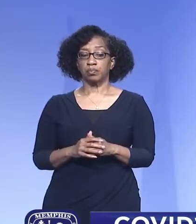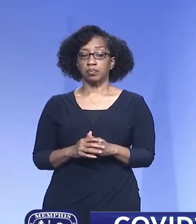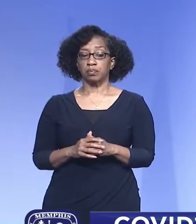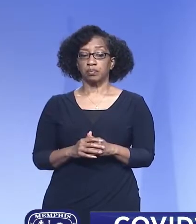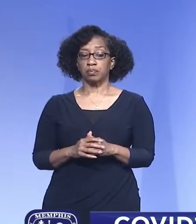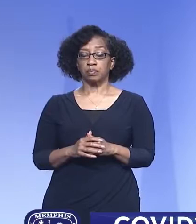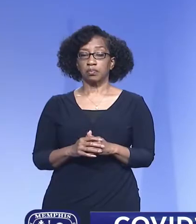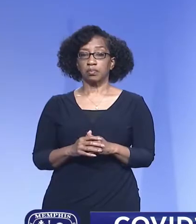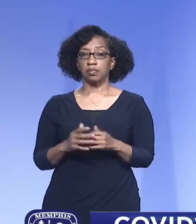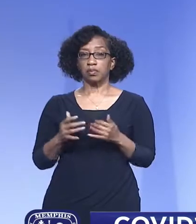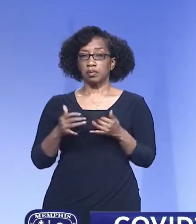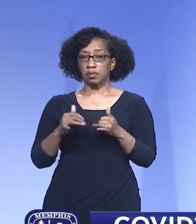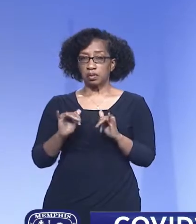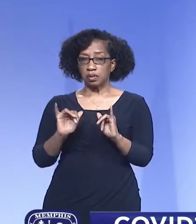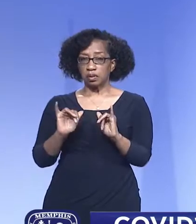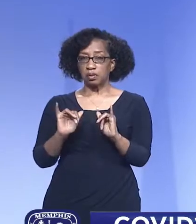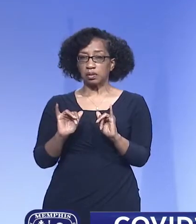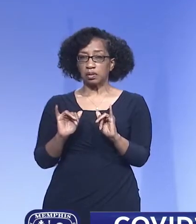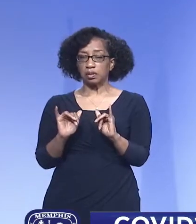still learning.